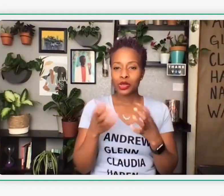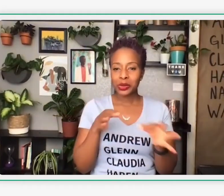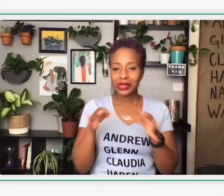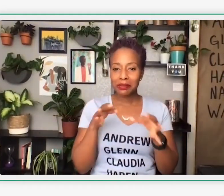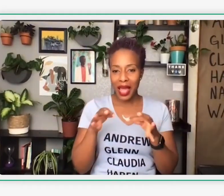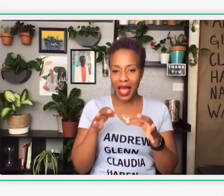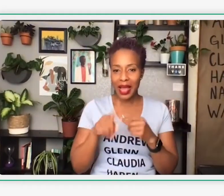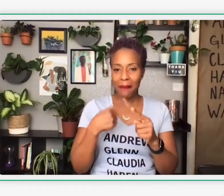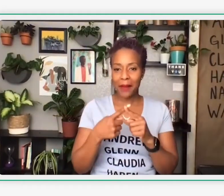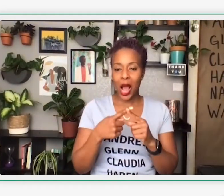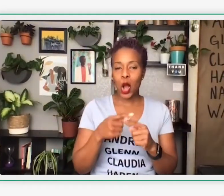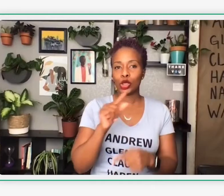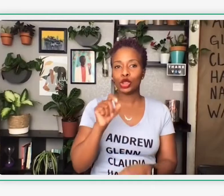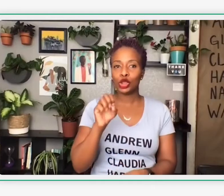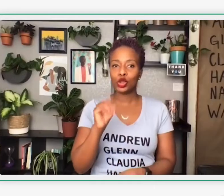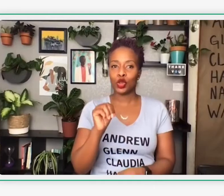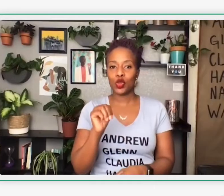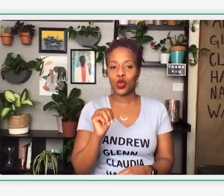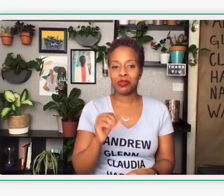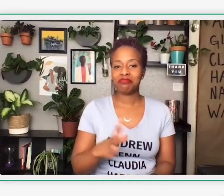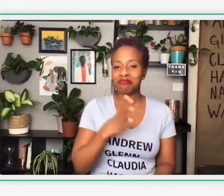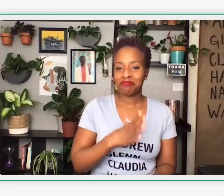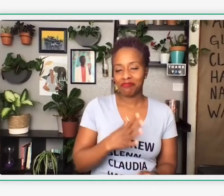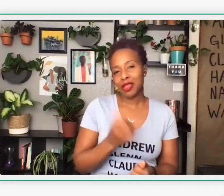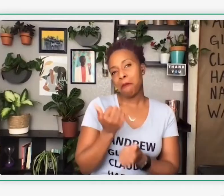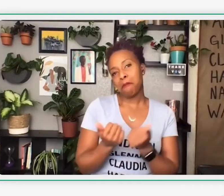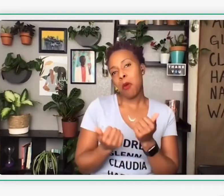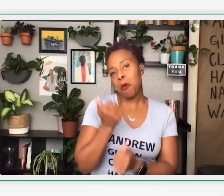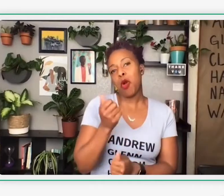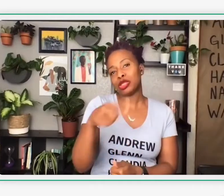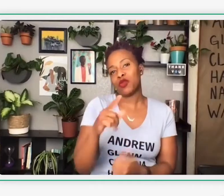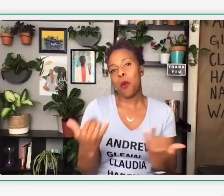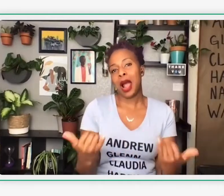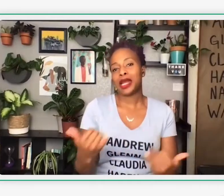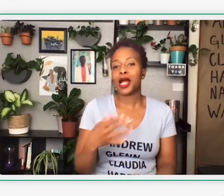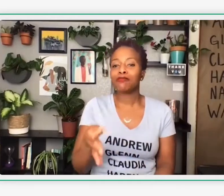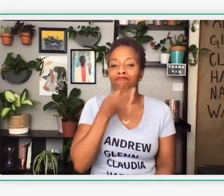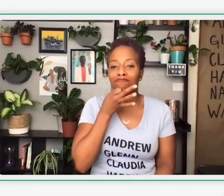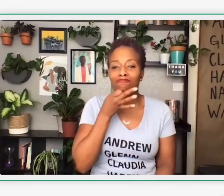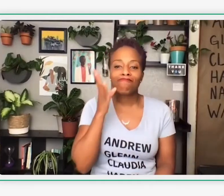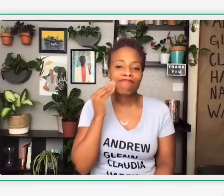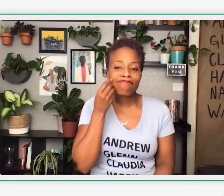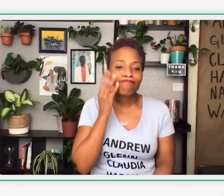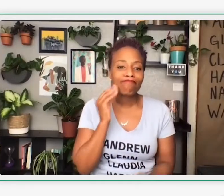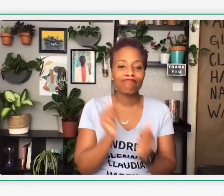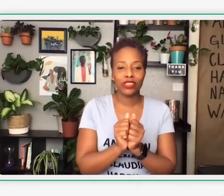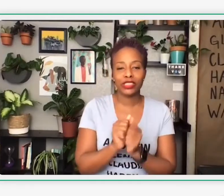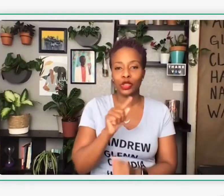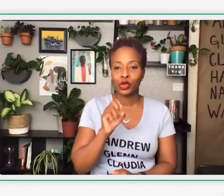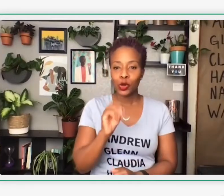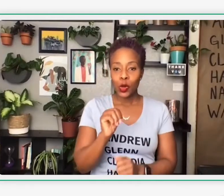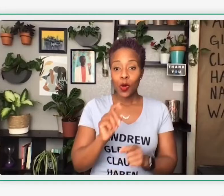And before we get into this program, this event, I just want to talk a little bit about Zoom